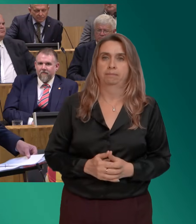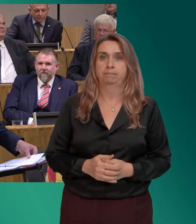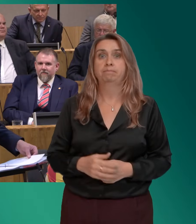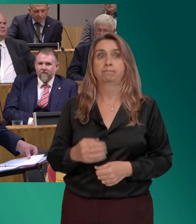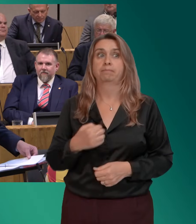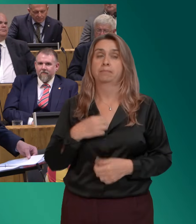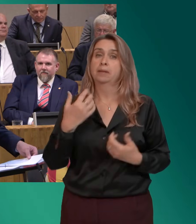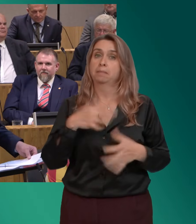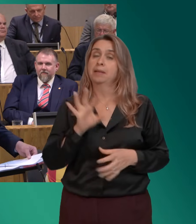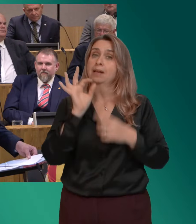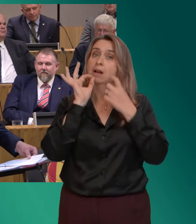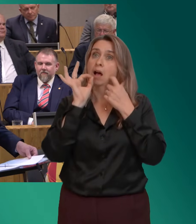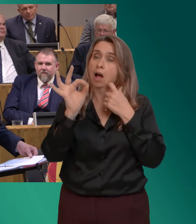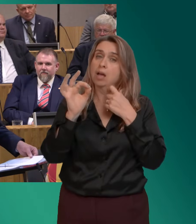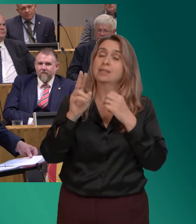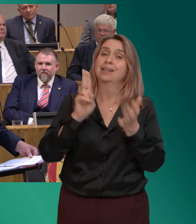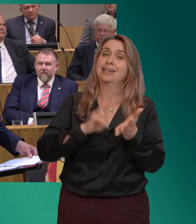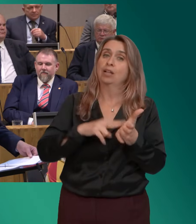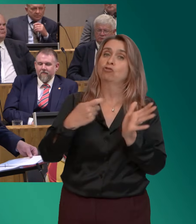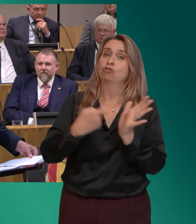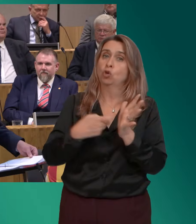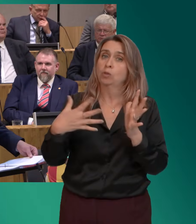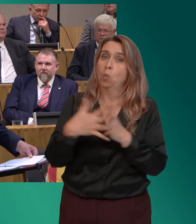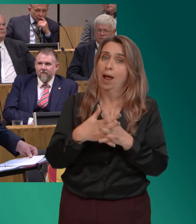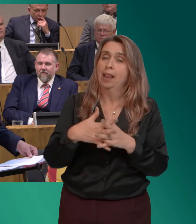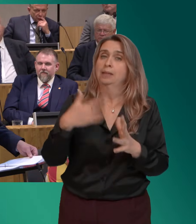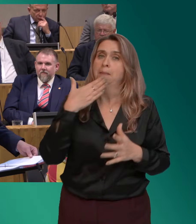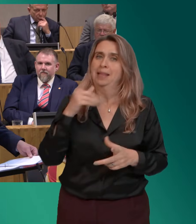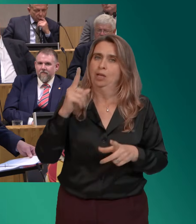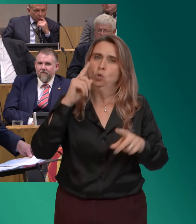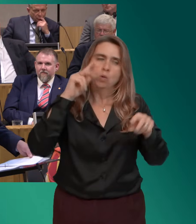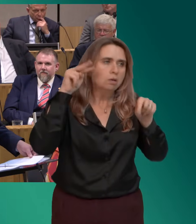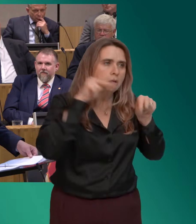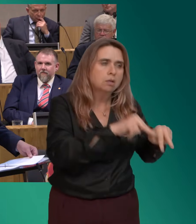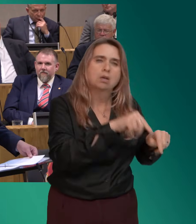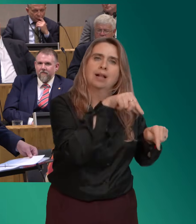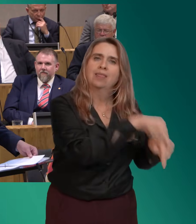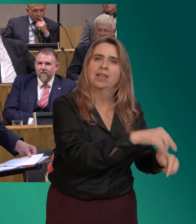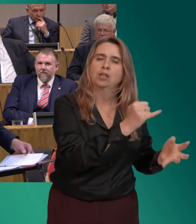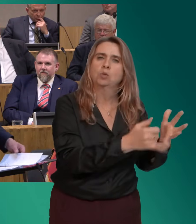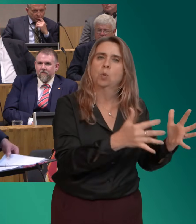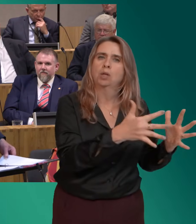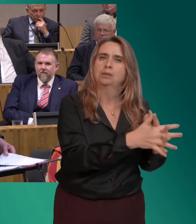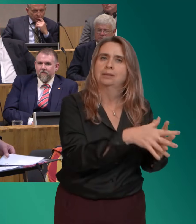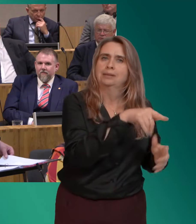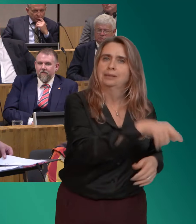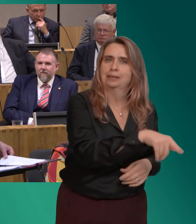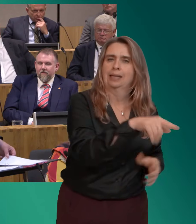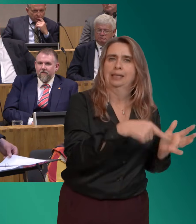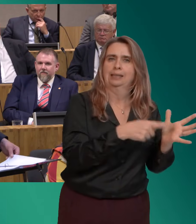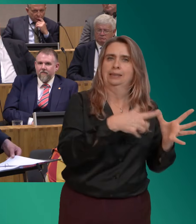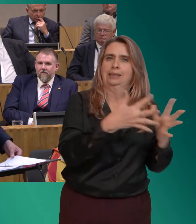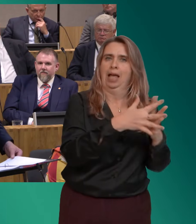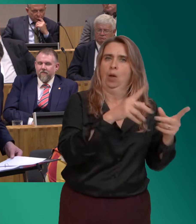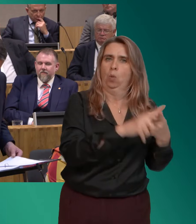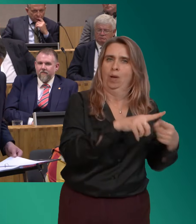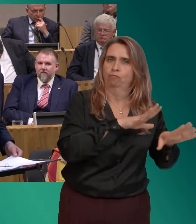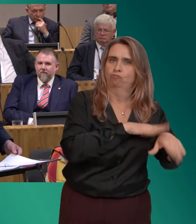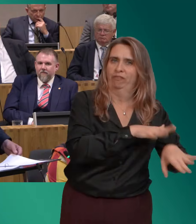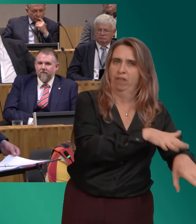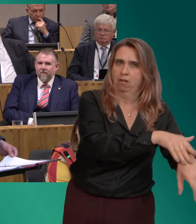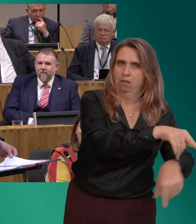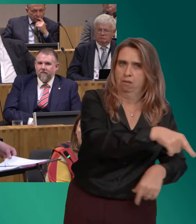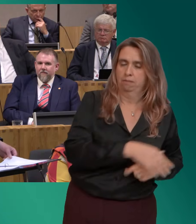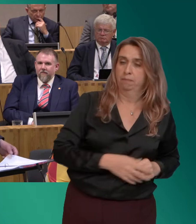Natural Resources Wales to investigate the reports, and I will provide an update when further information becomes available. I can